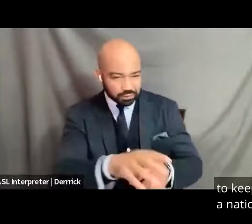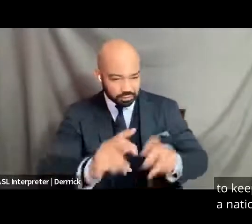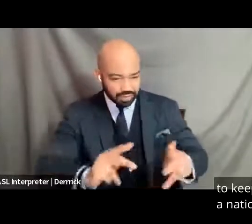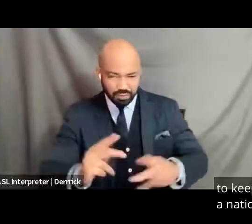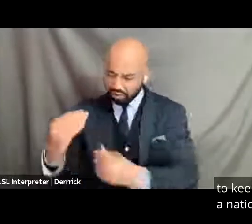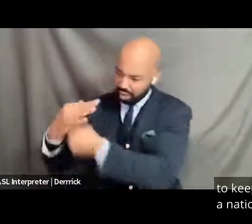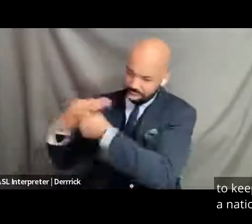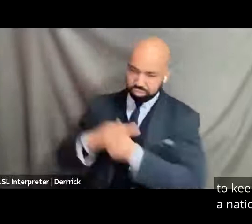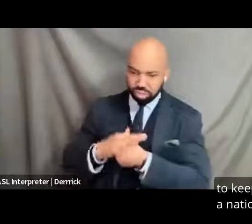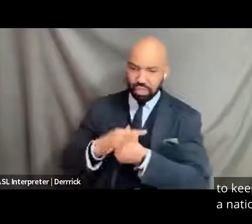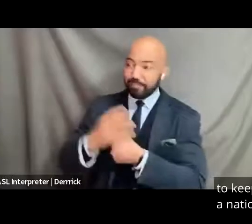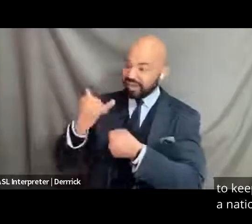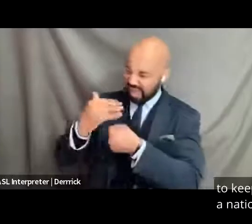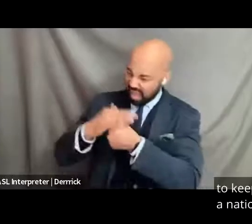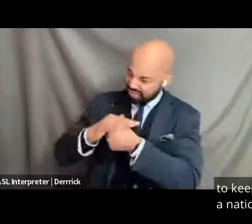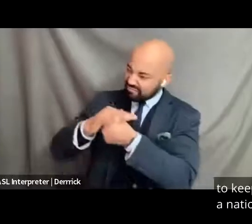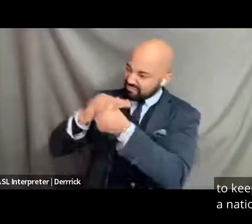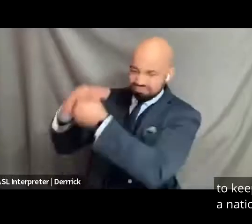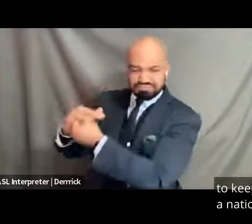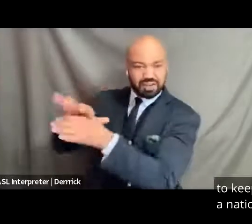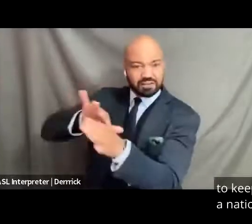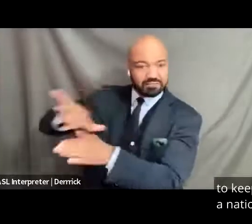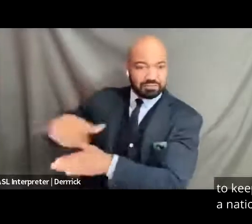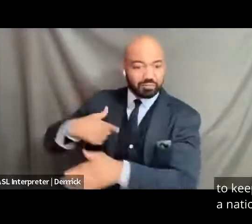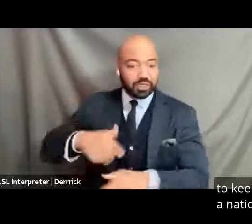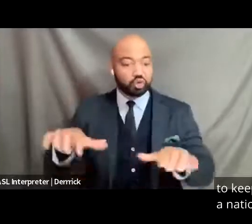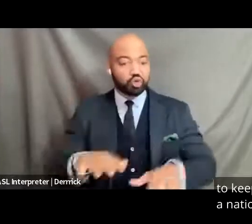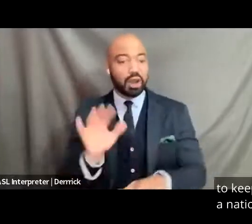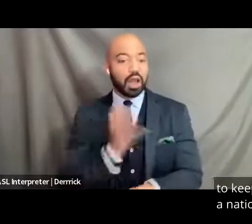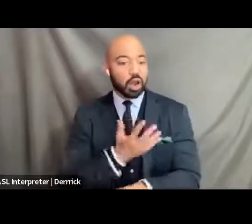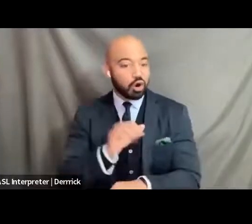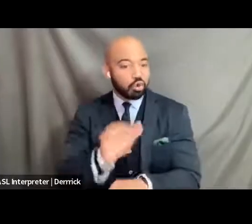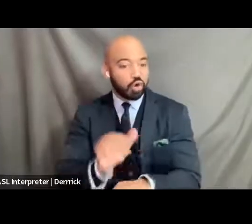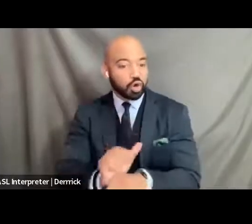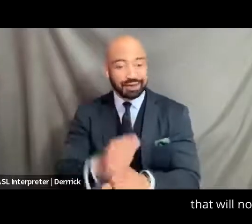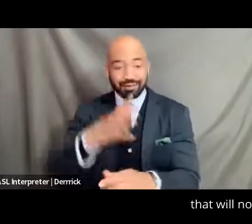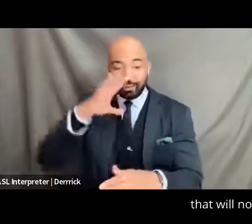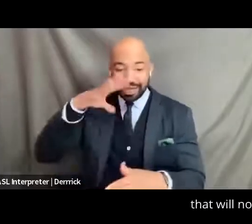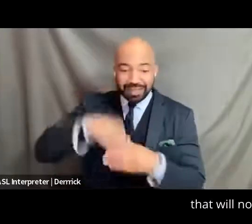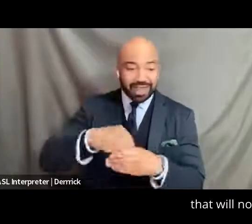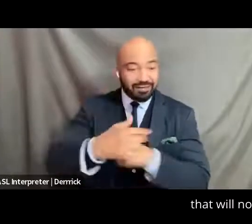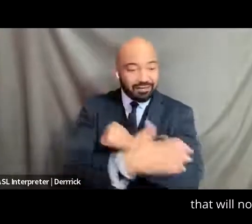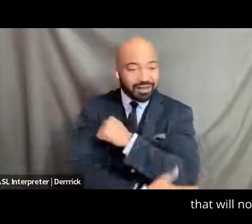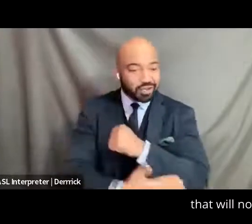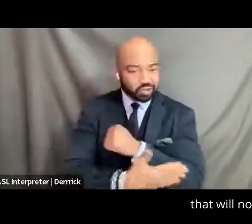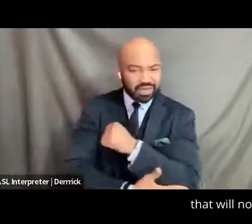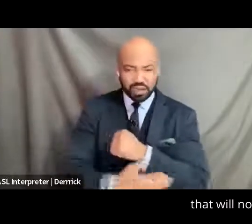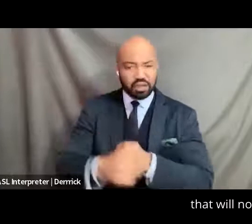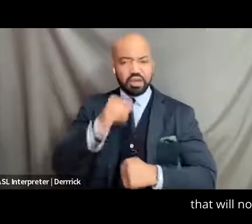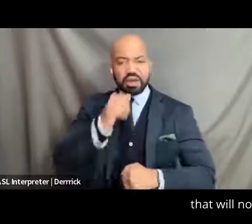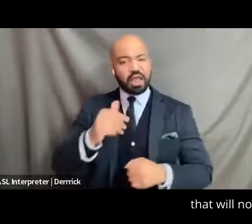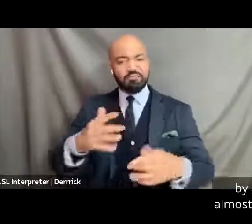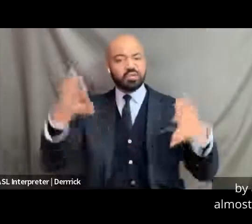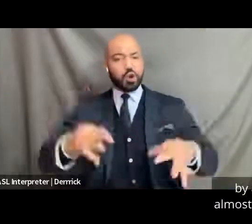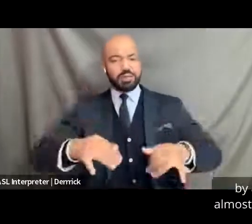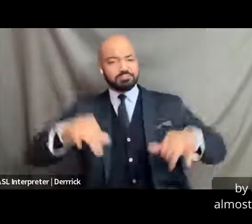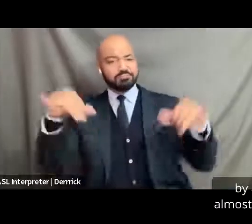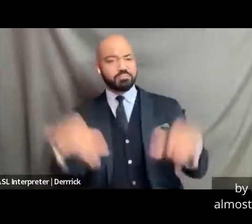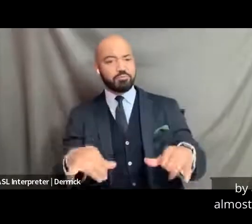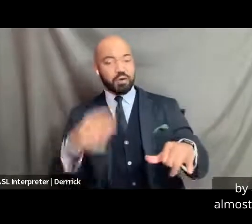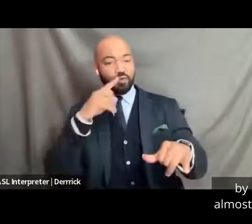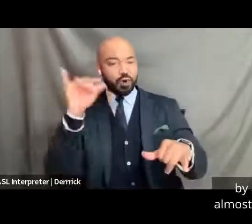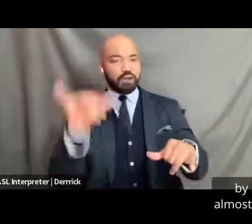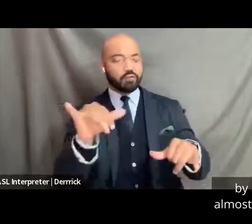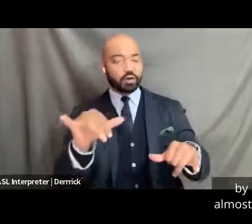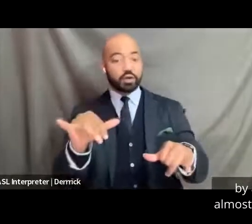doing our work in a nation under conditions that will not be determined forever by a small